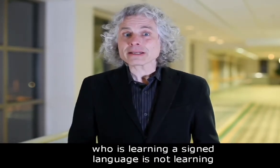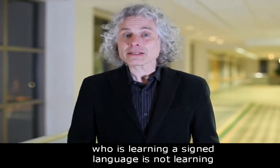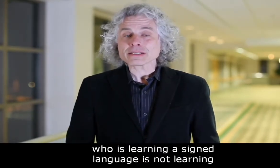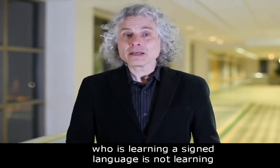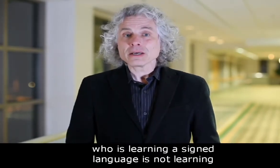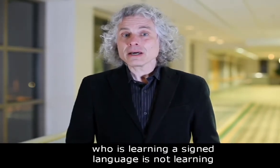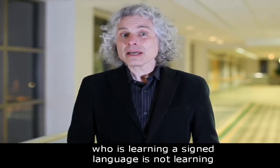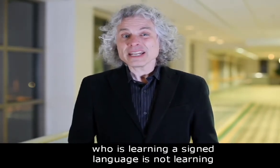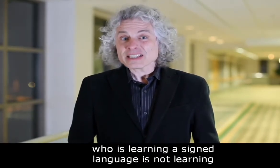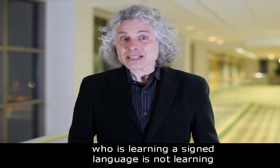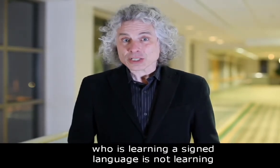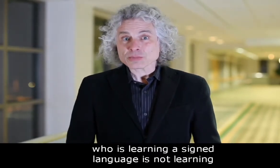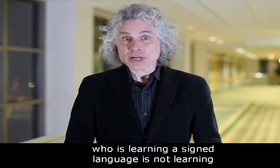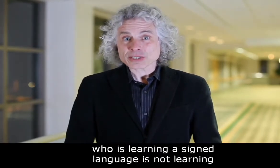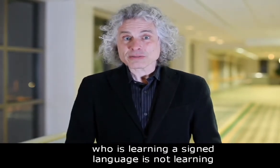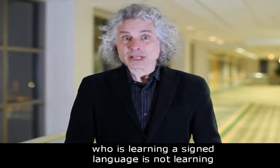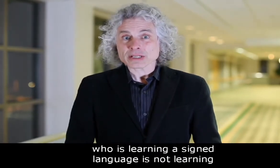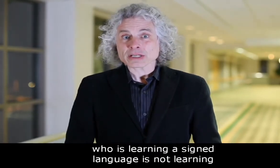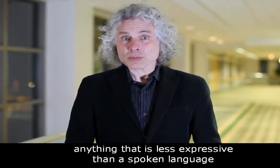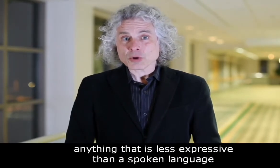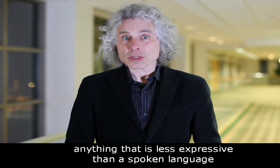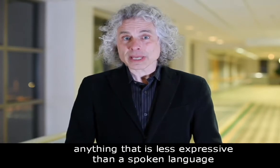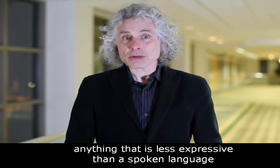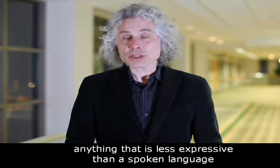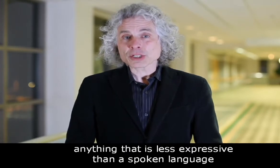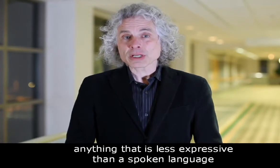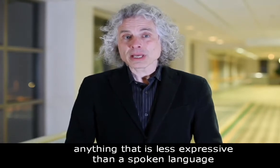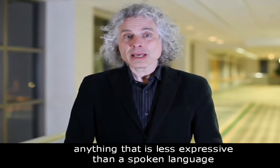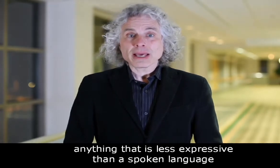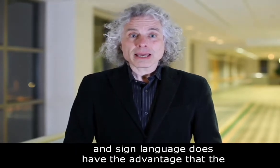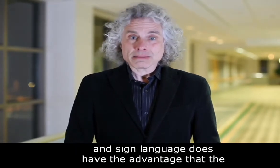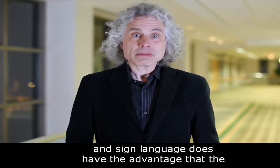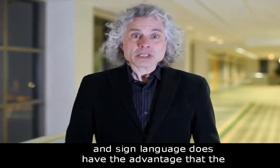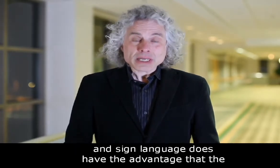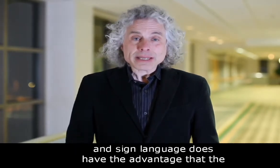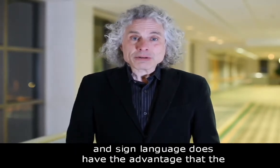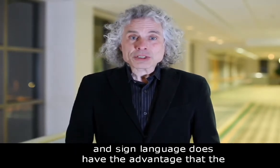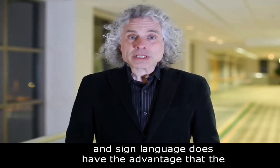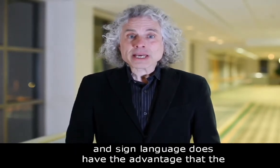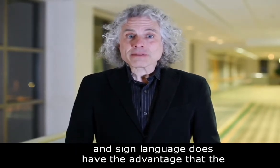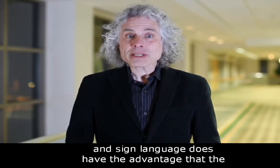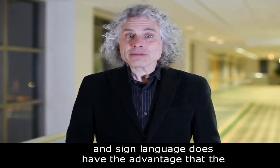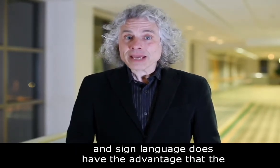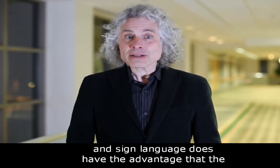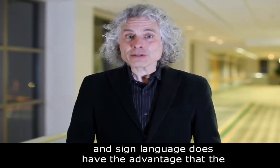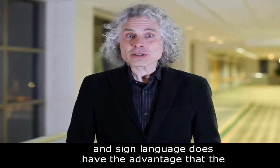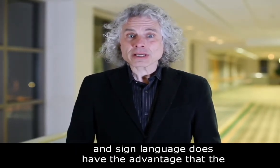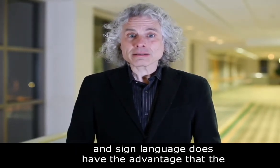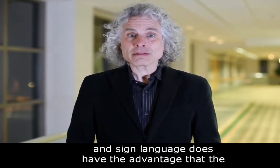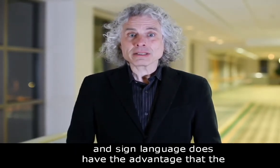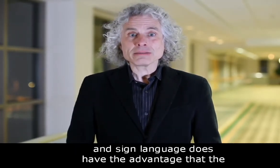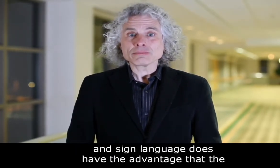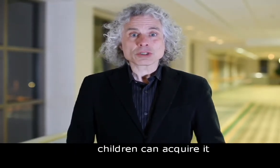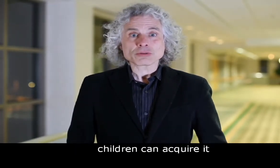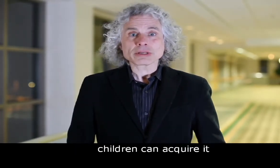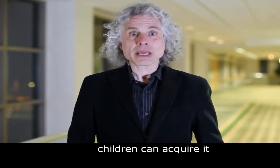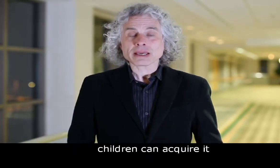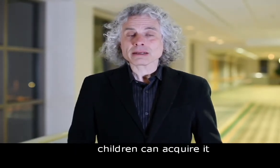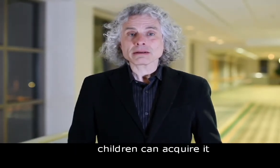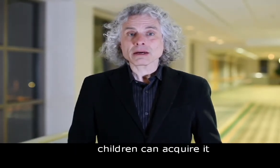is any less expressive than a spoken language. And sign language does have the advantage that the children can